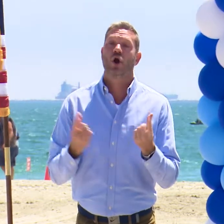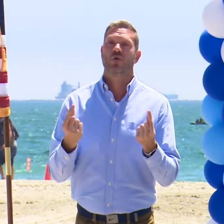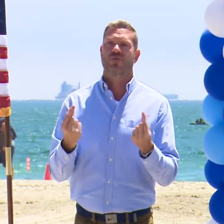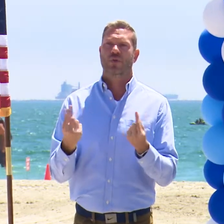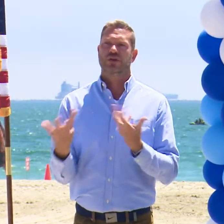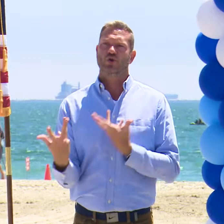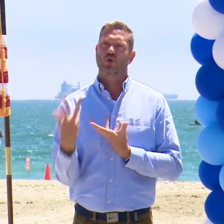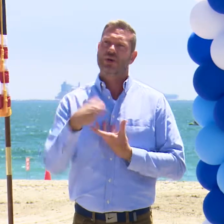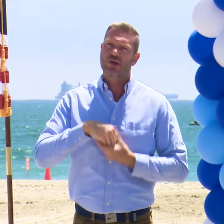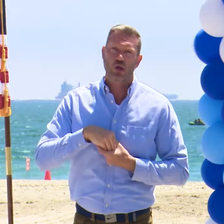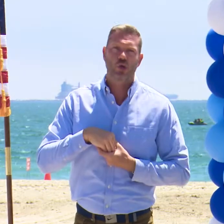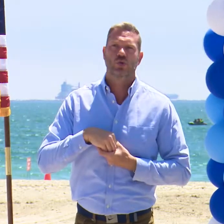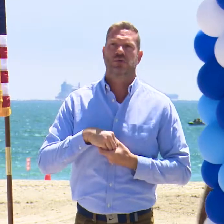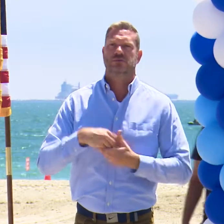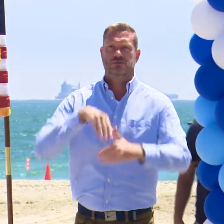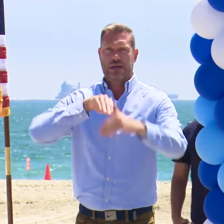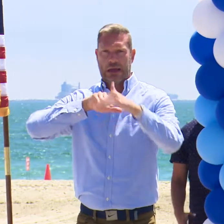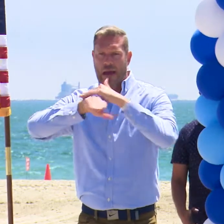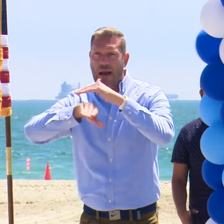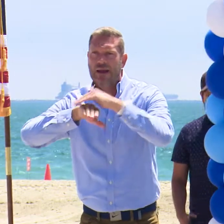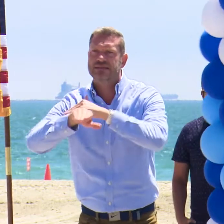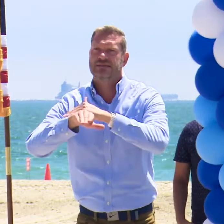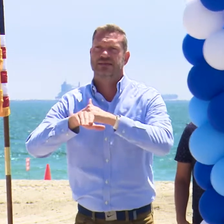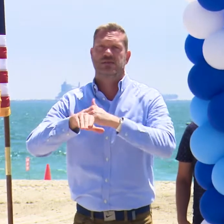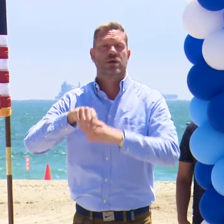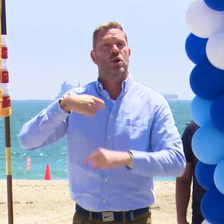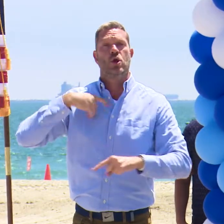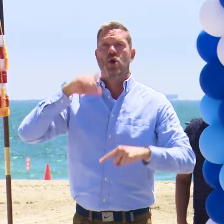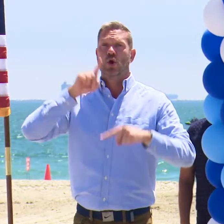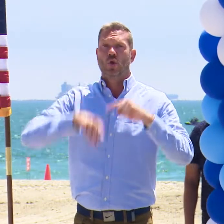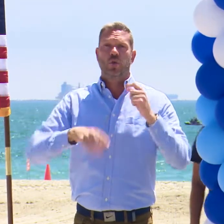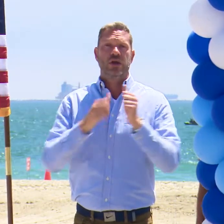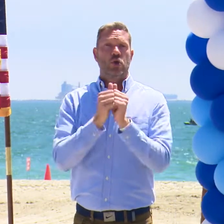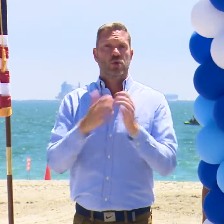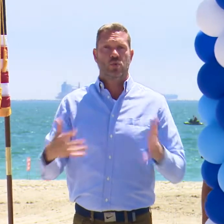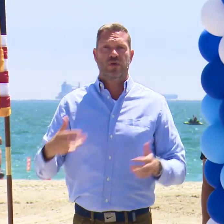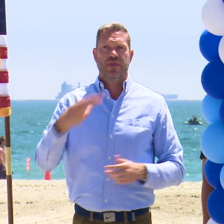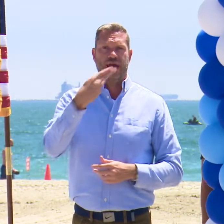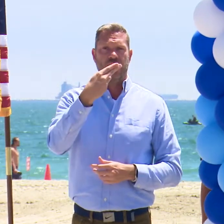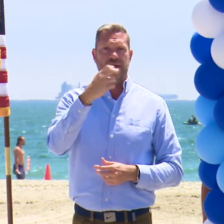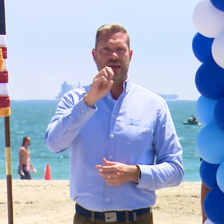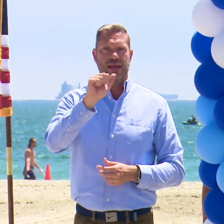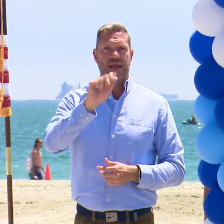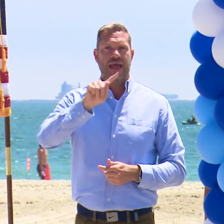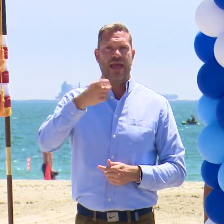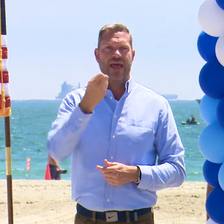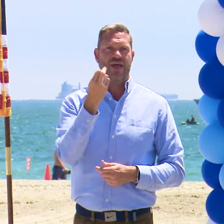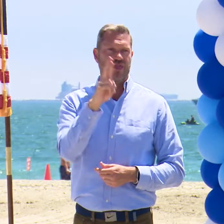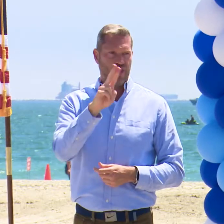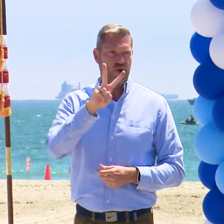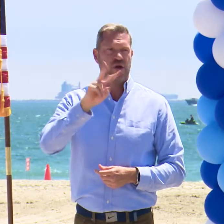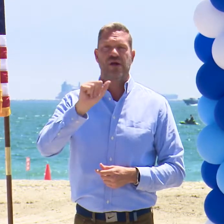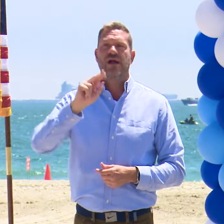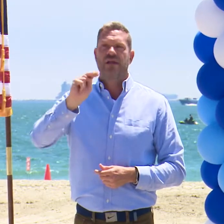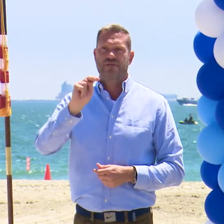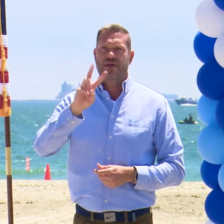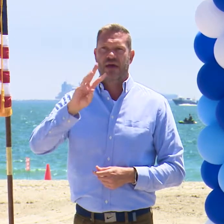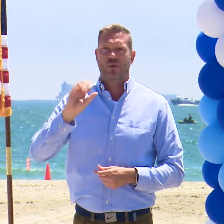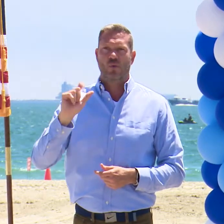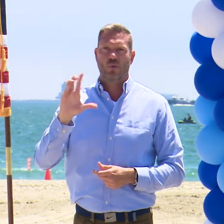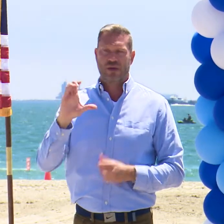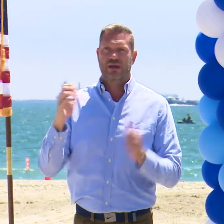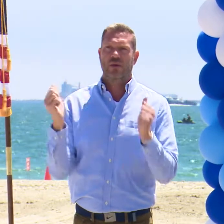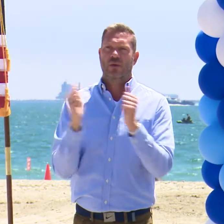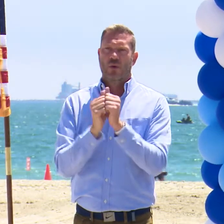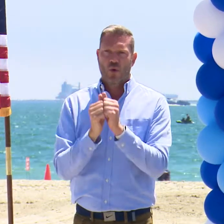inclusion. It's about access. And we couldn't have done that without Heather Van Wyck and her liaising with